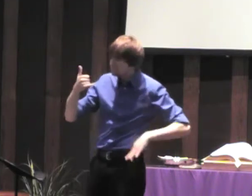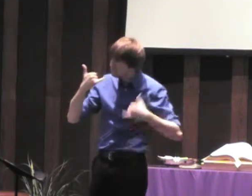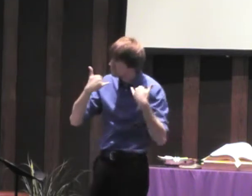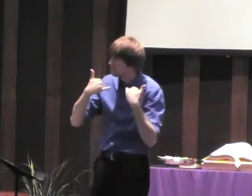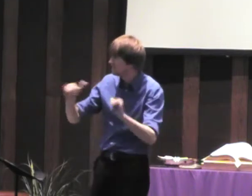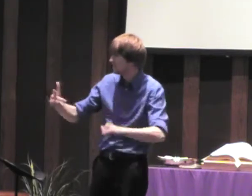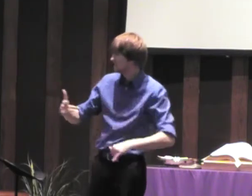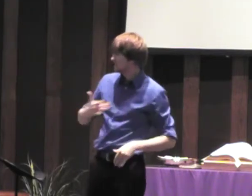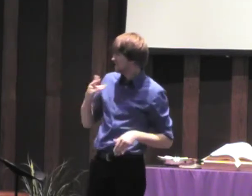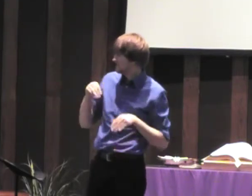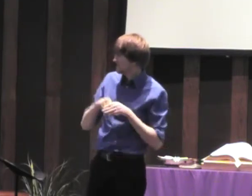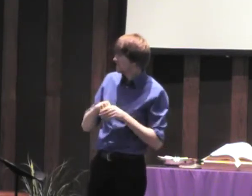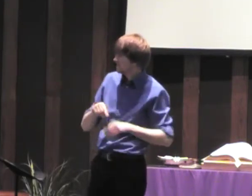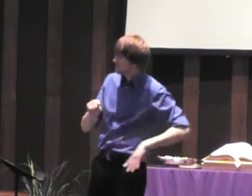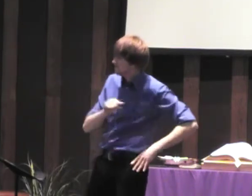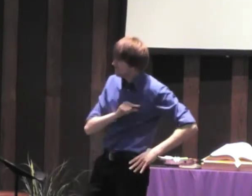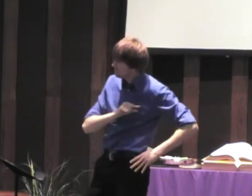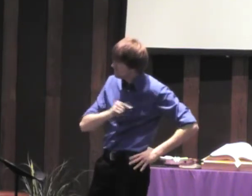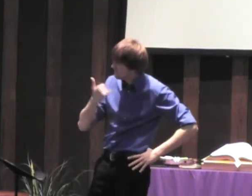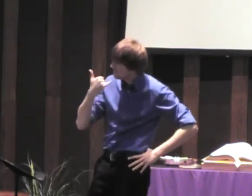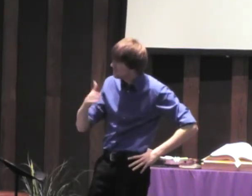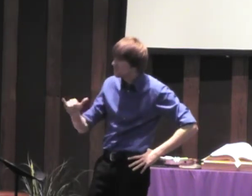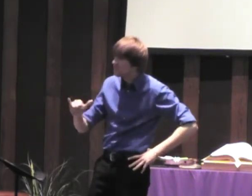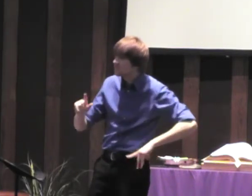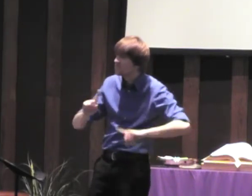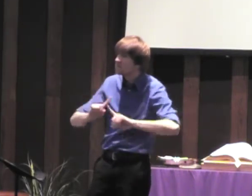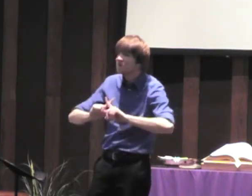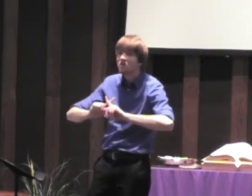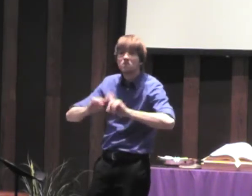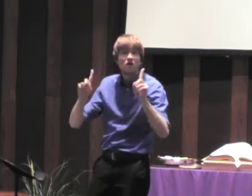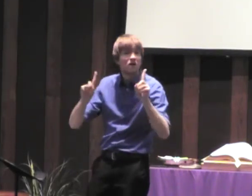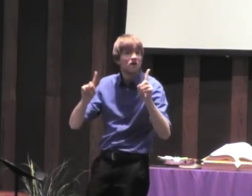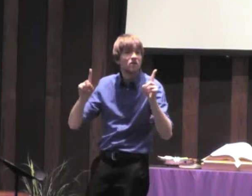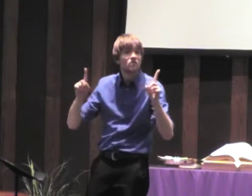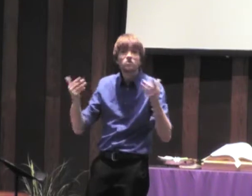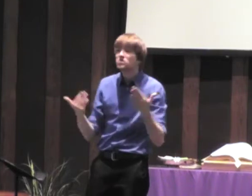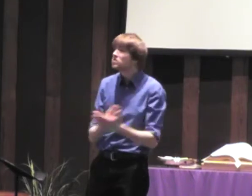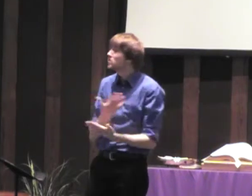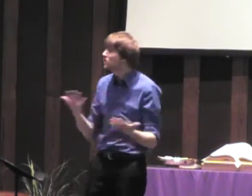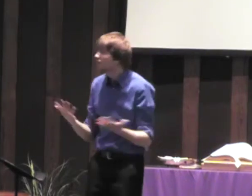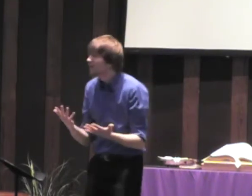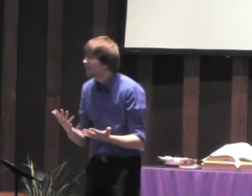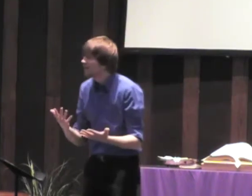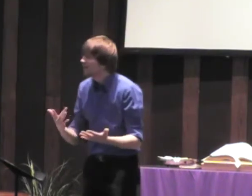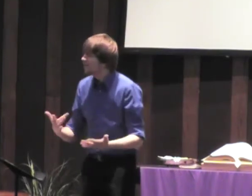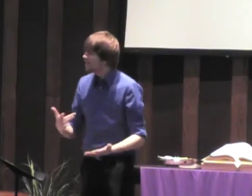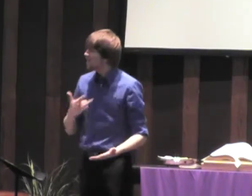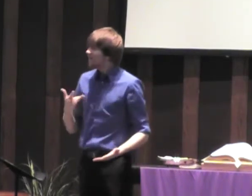I felt, yeah, I'm a sinner. Yeah, I'm a bad person. I felt guilty, but